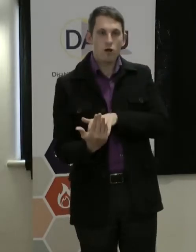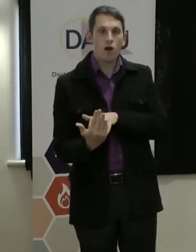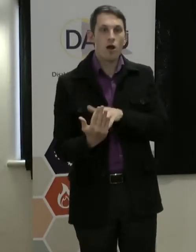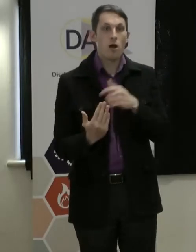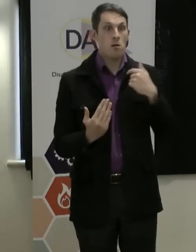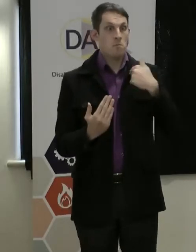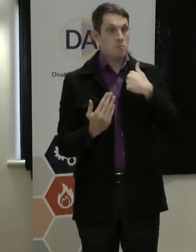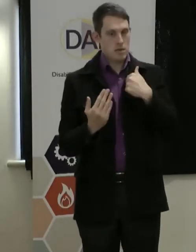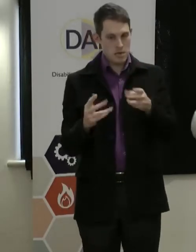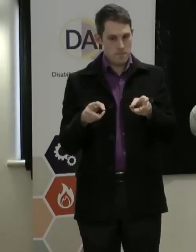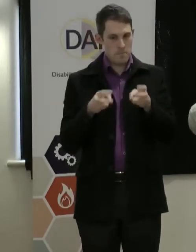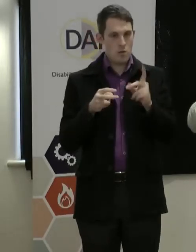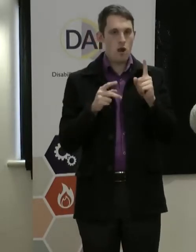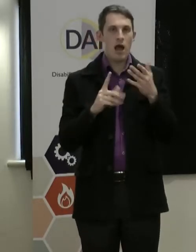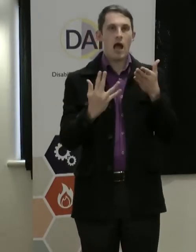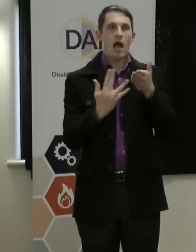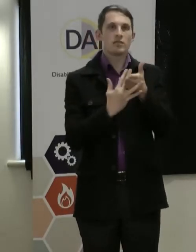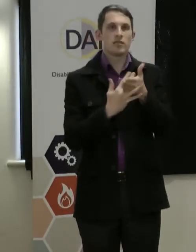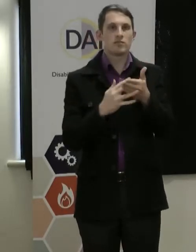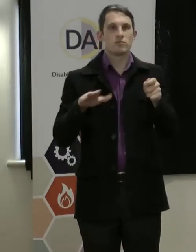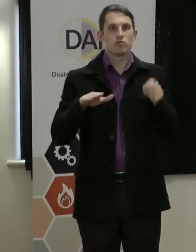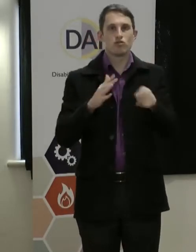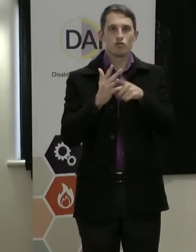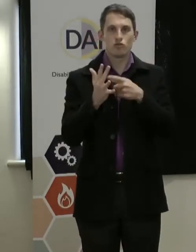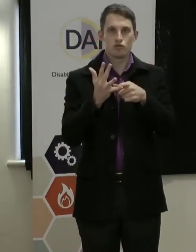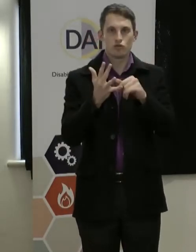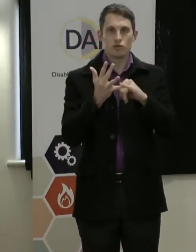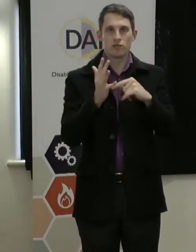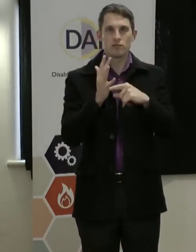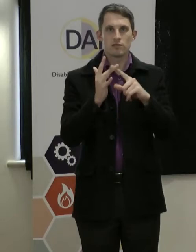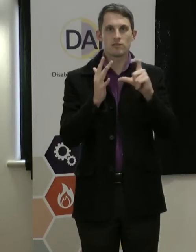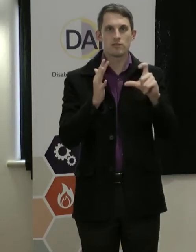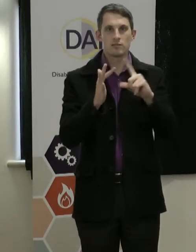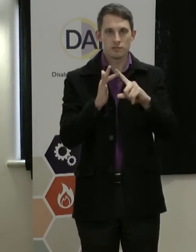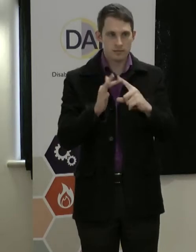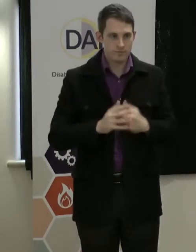area of expertise, and I'll just to give you an example of